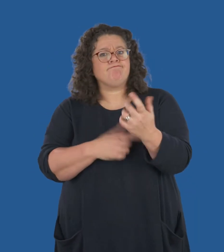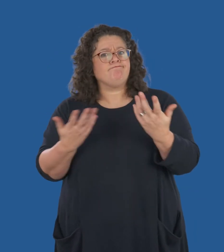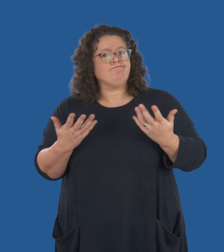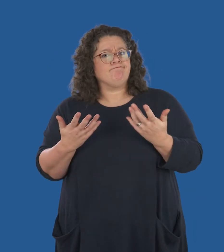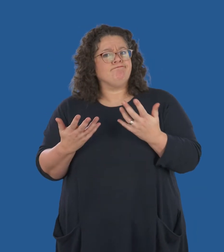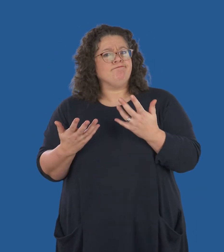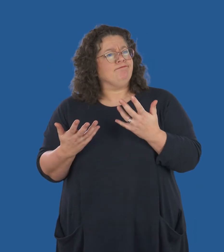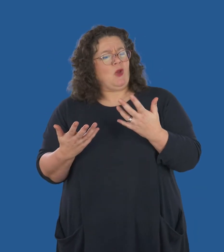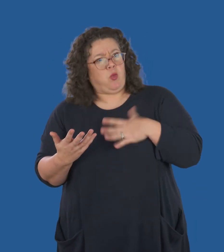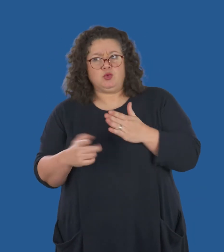political hustings.